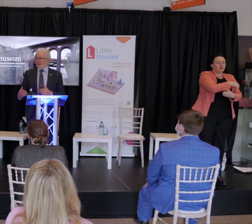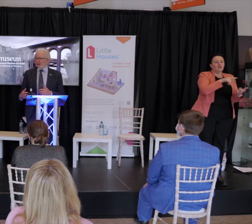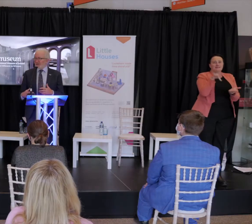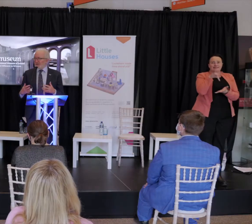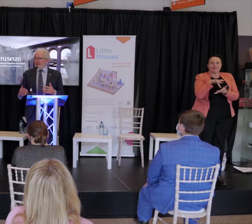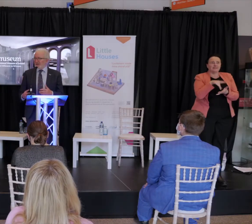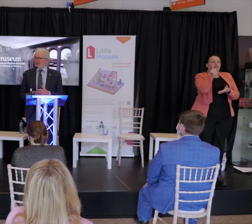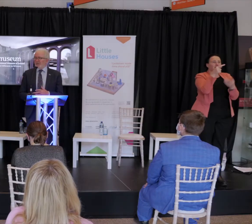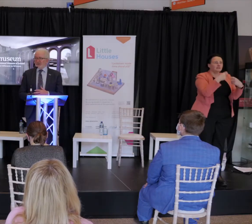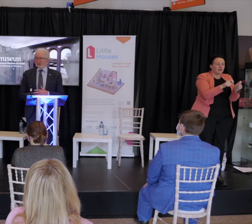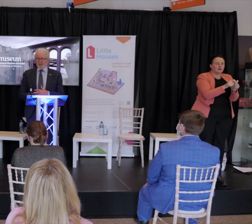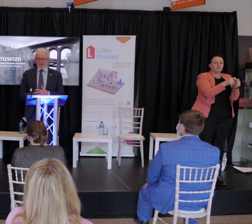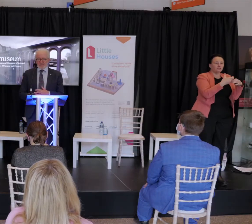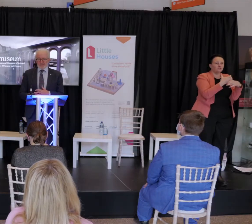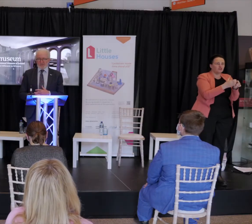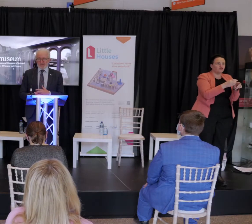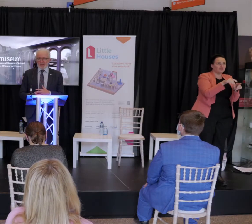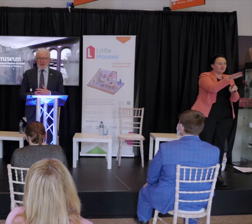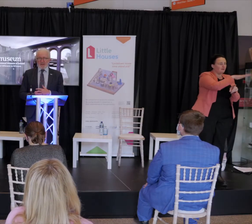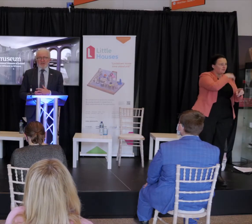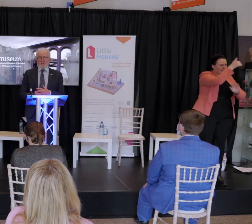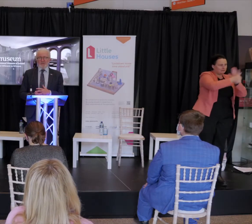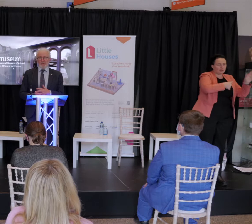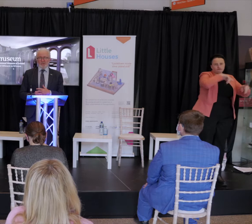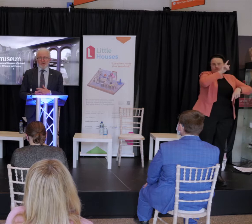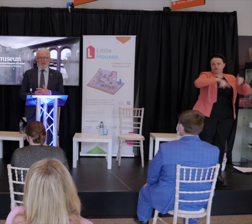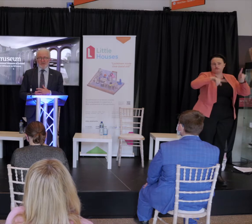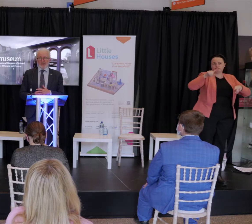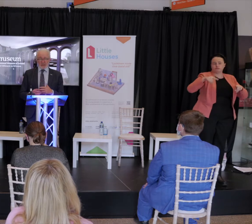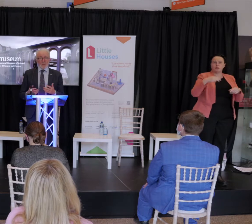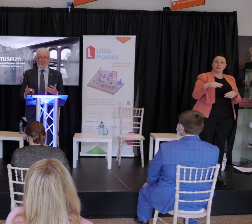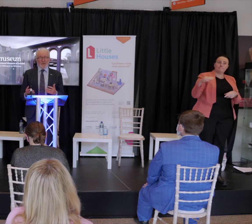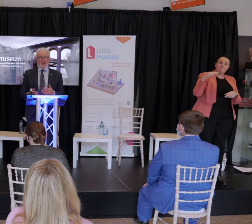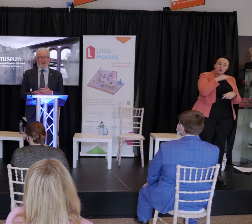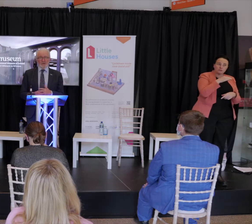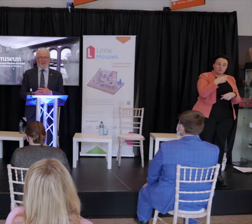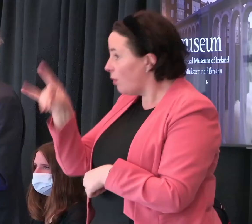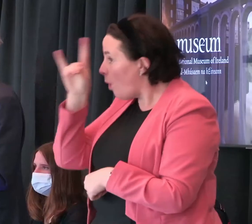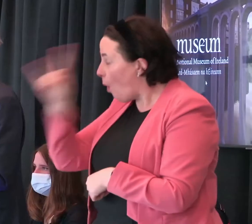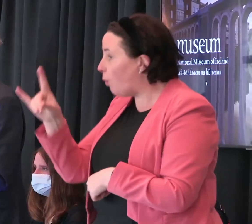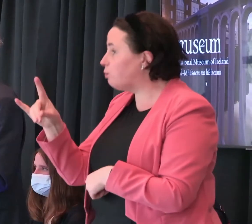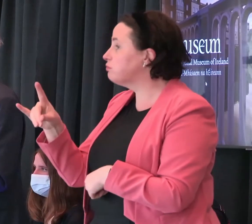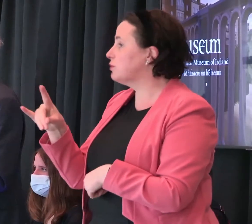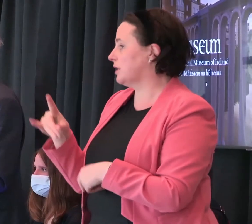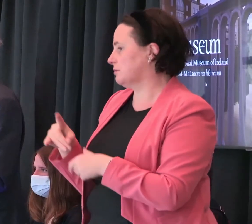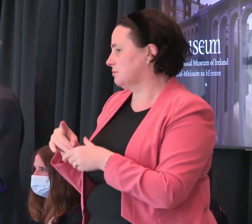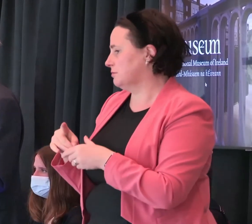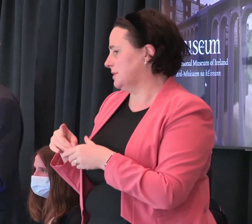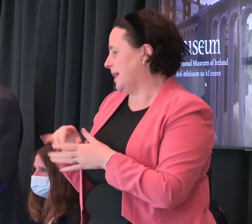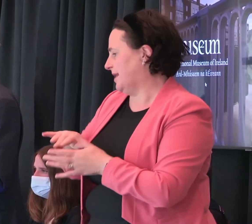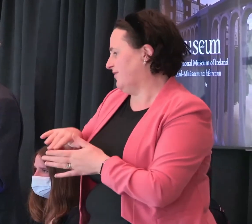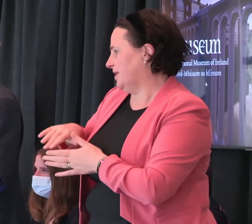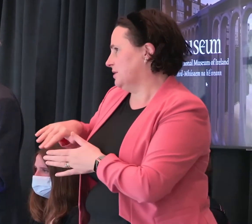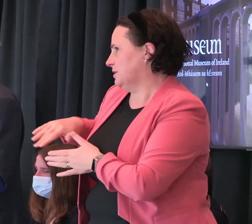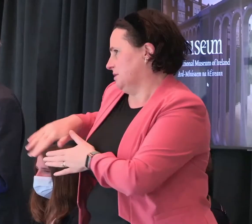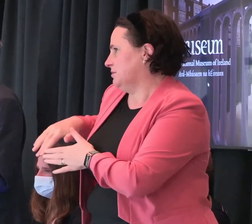in rural Ireland, everybody's experience was different. And I think what's really important, as I hope we are emerging from the pandemic, there's a